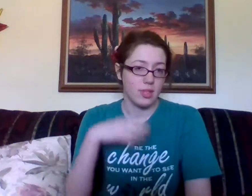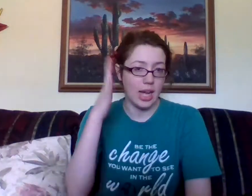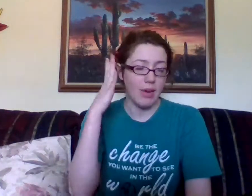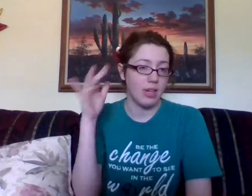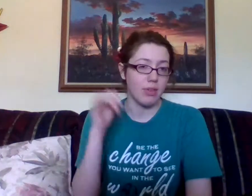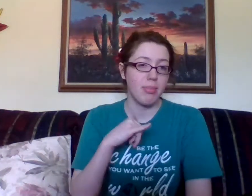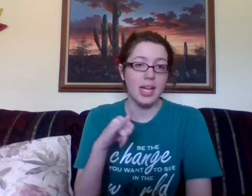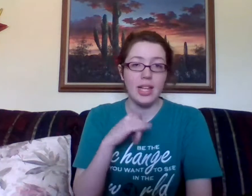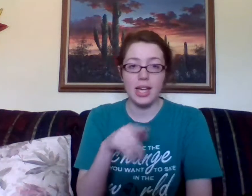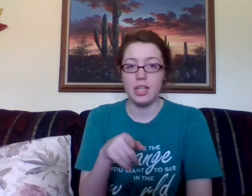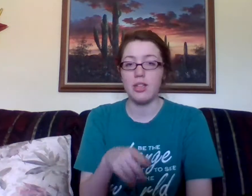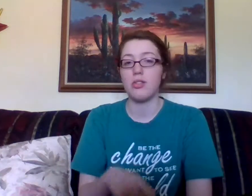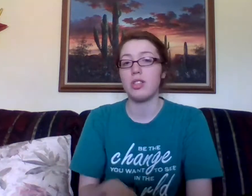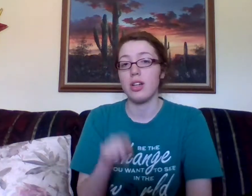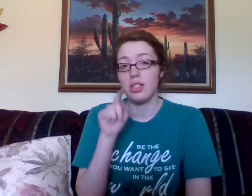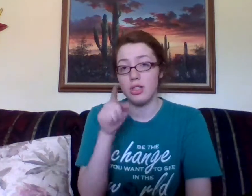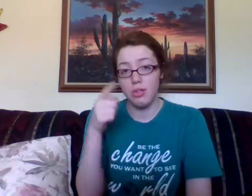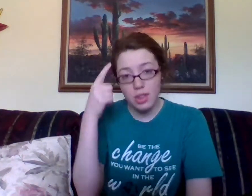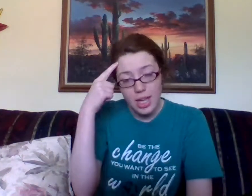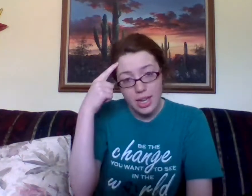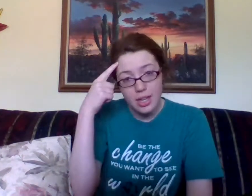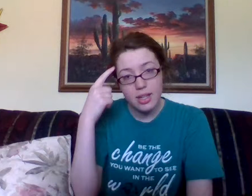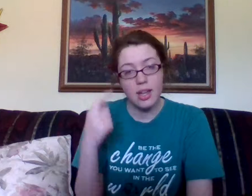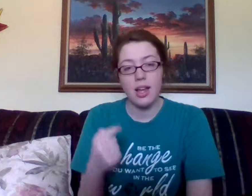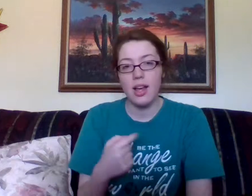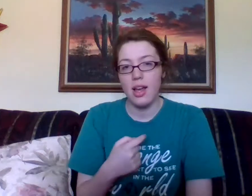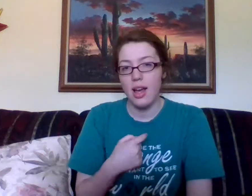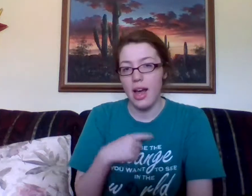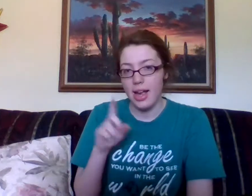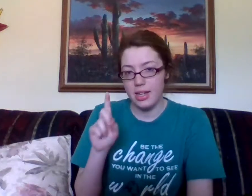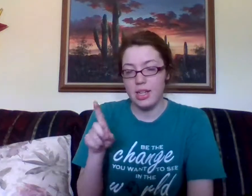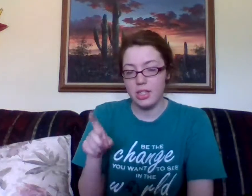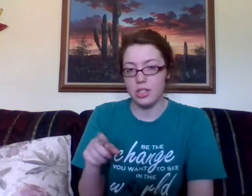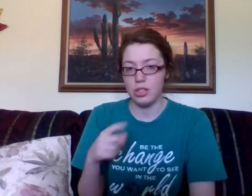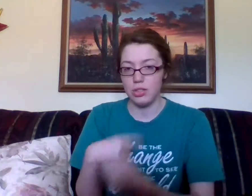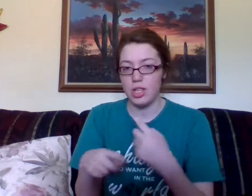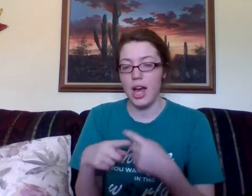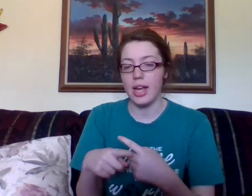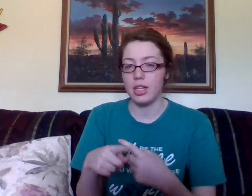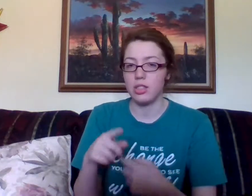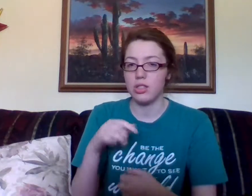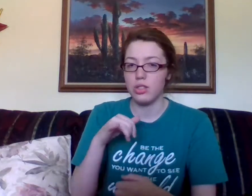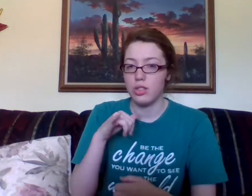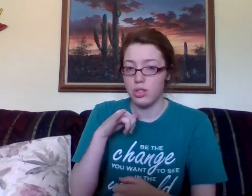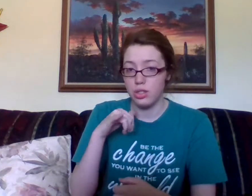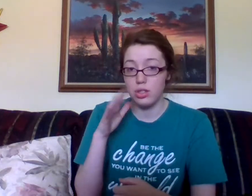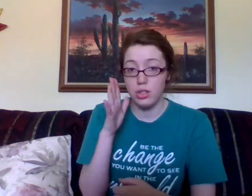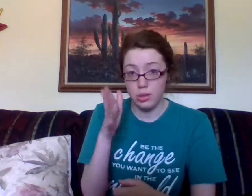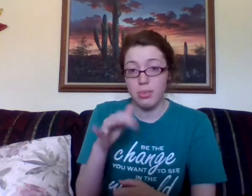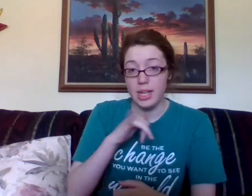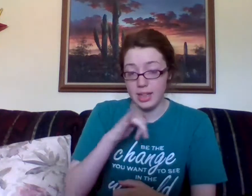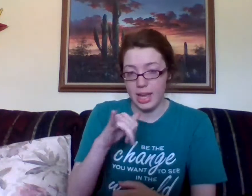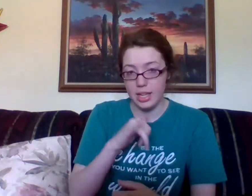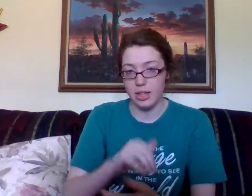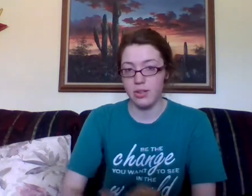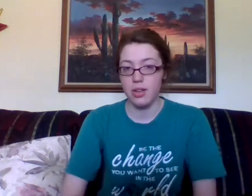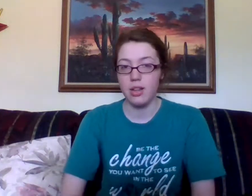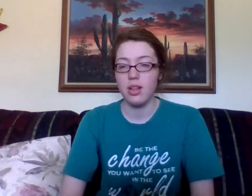I will never be like you as long as you think I need to sign to be like you.